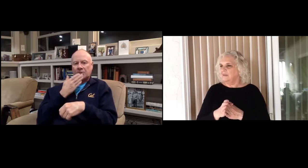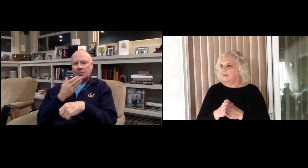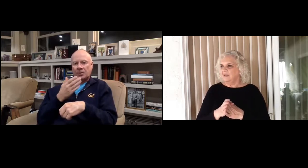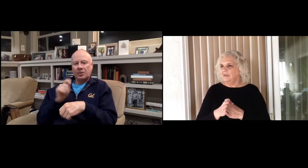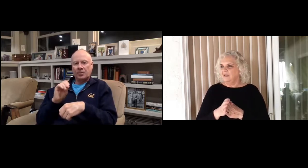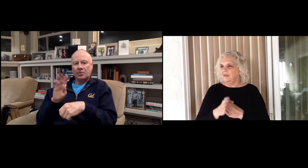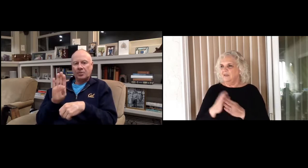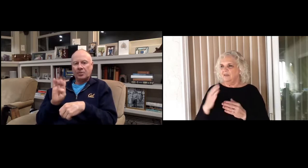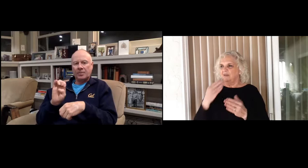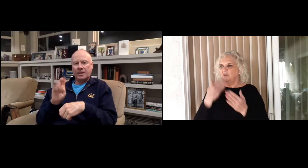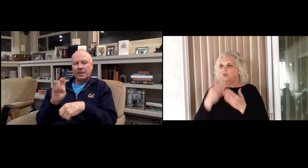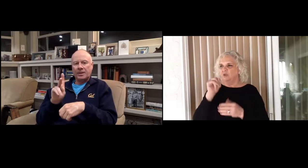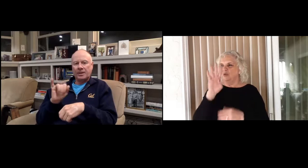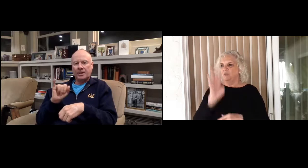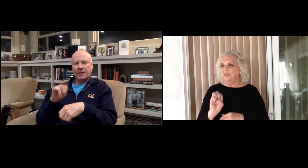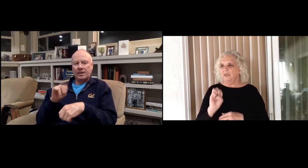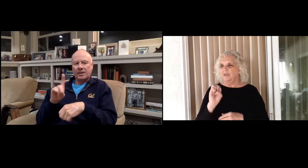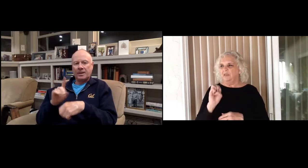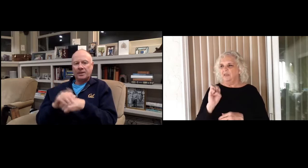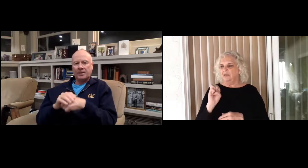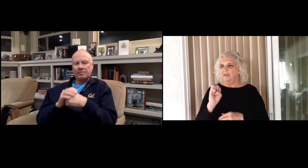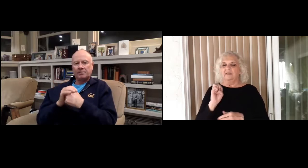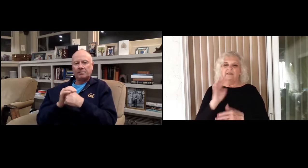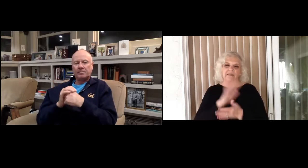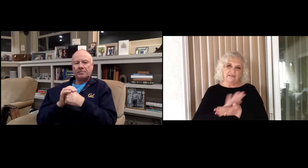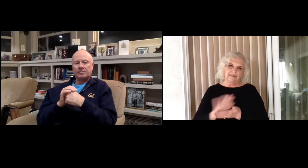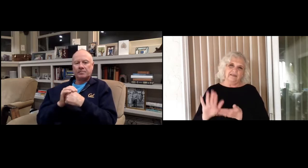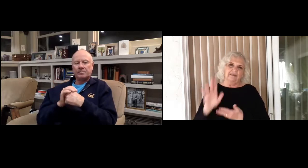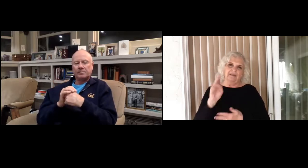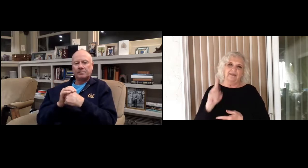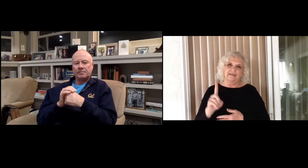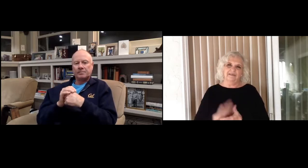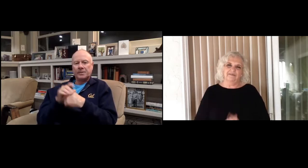It's good to be right.